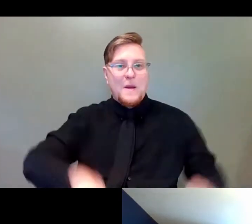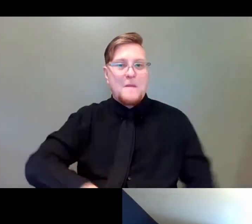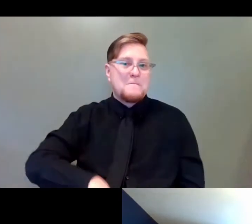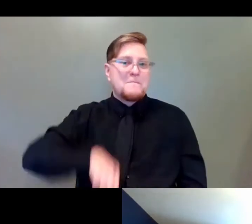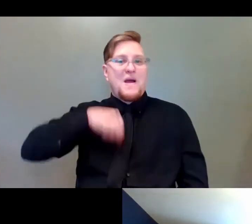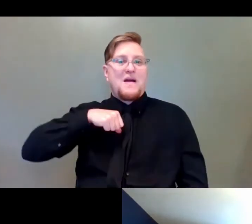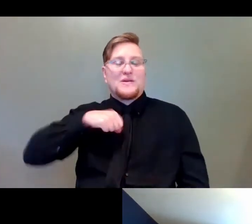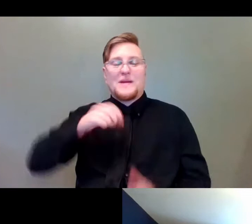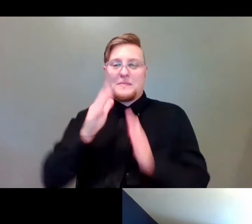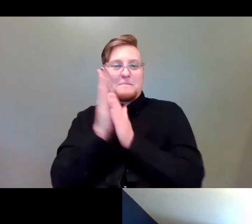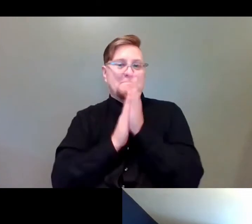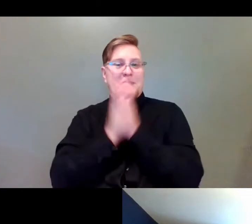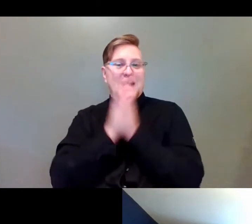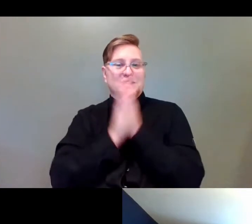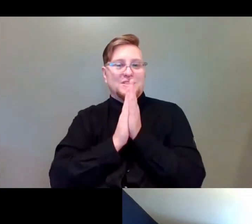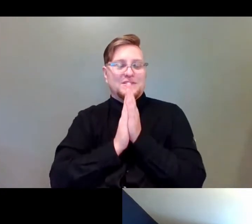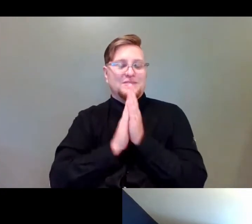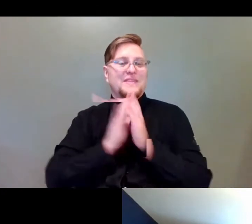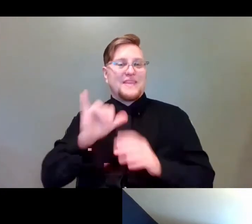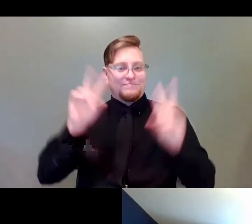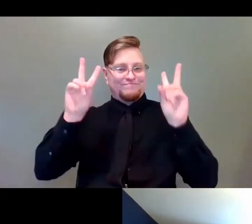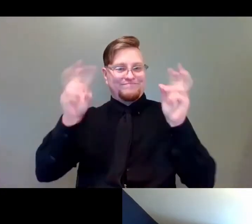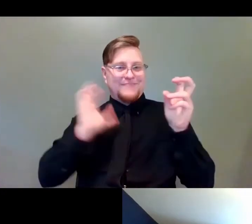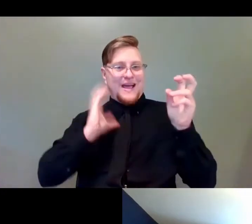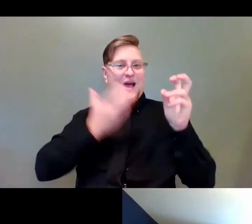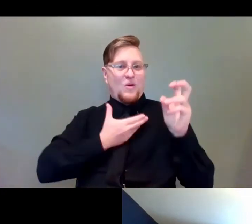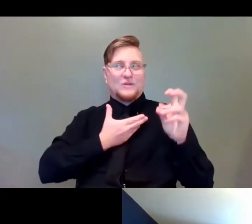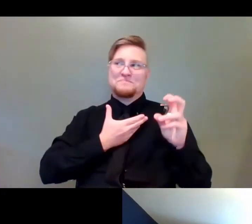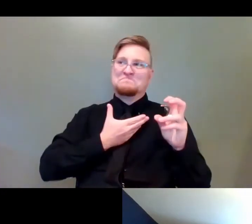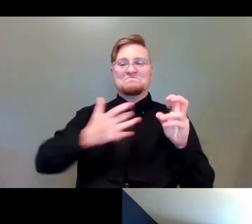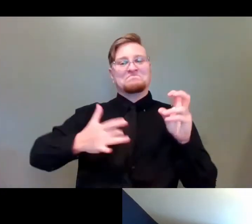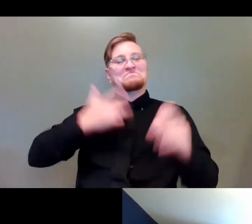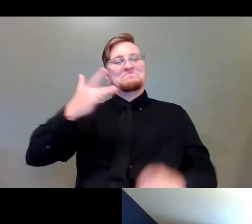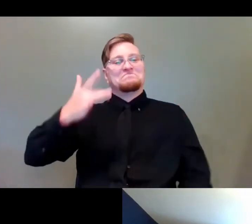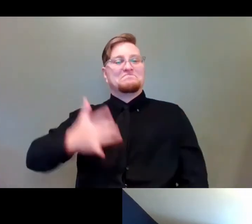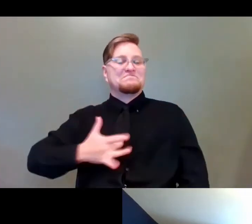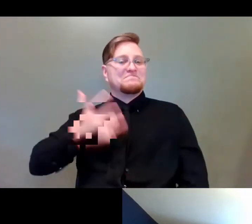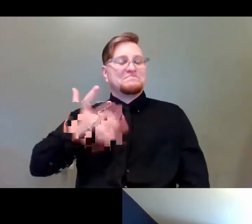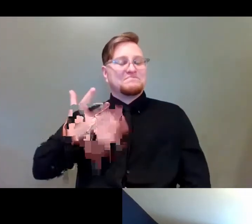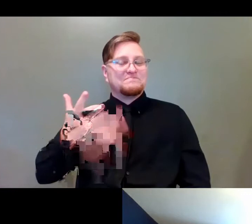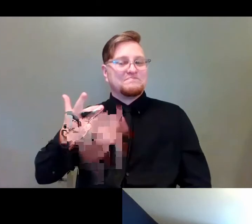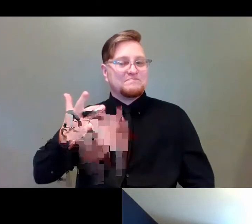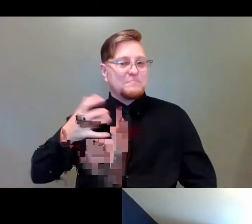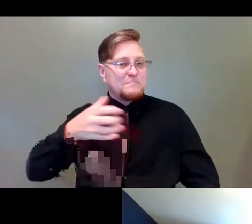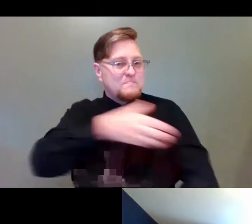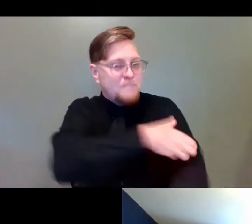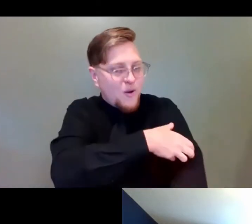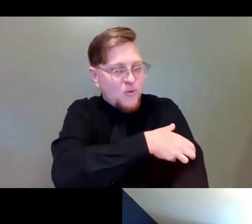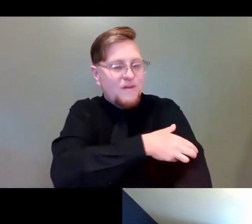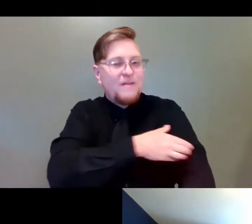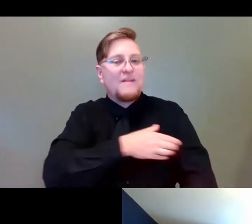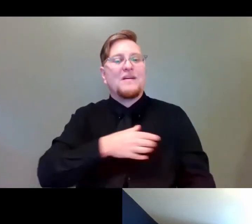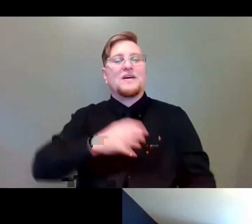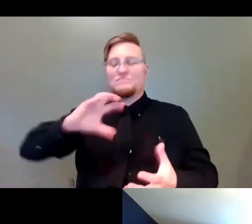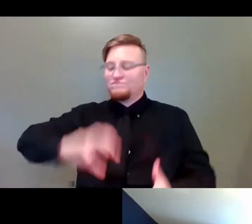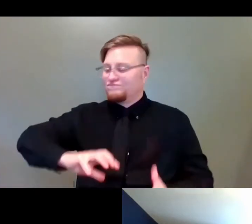really sort of captures just this essence of of power, of disrupting